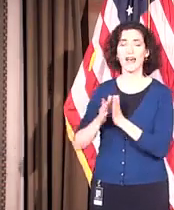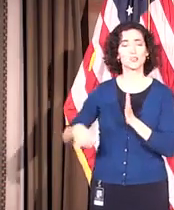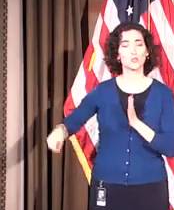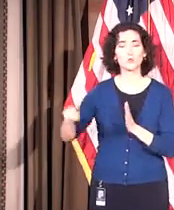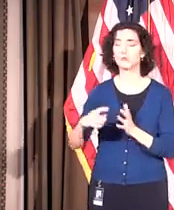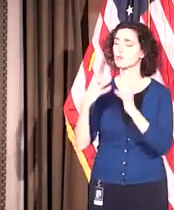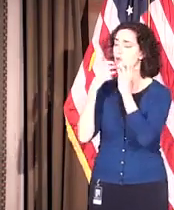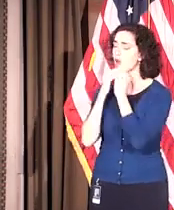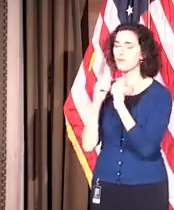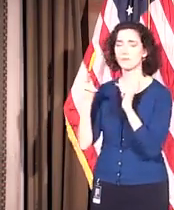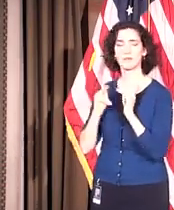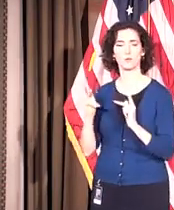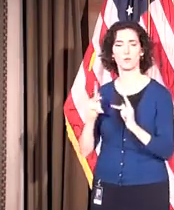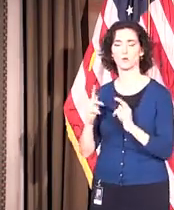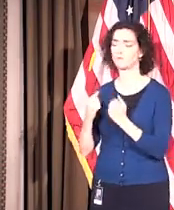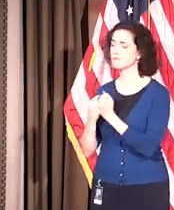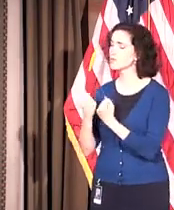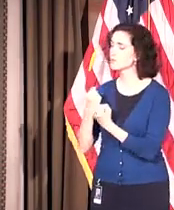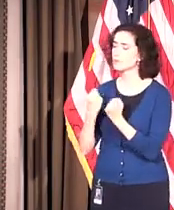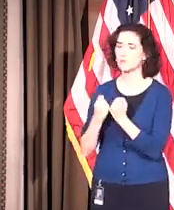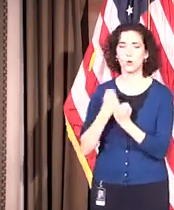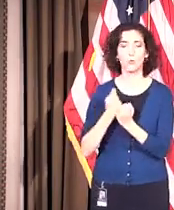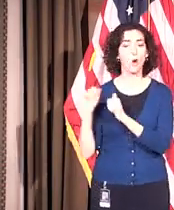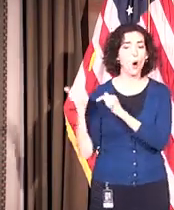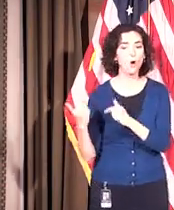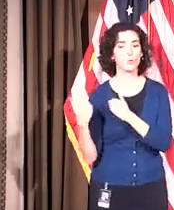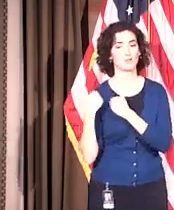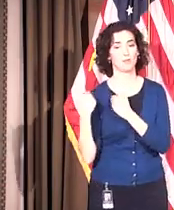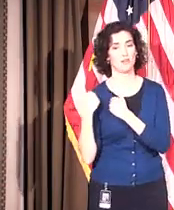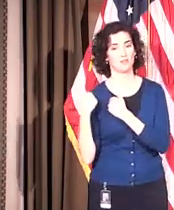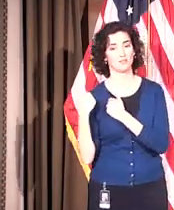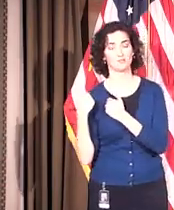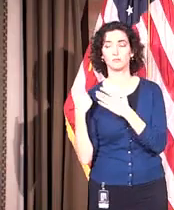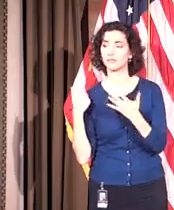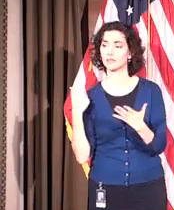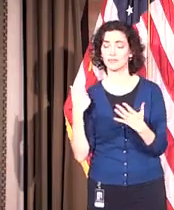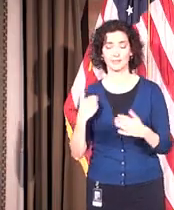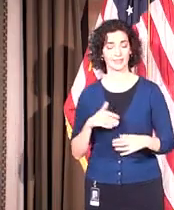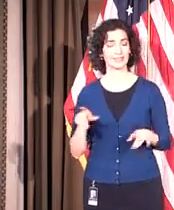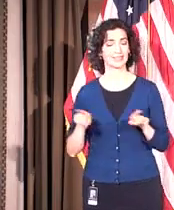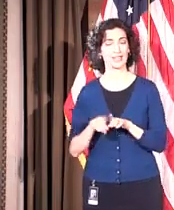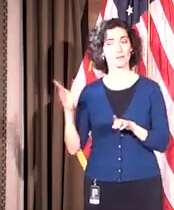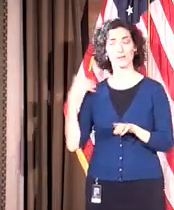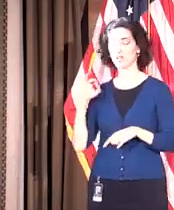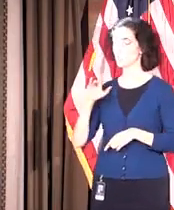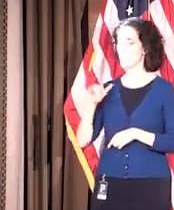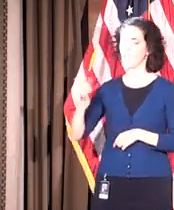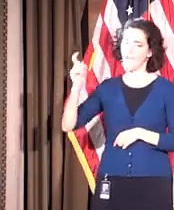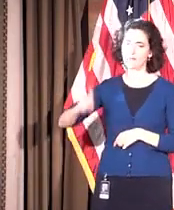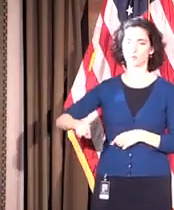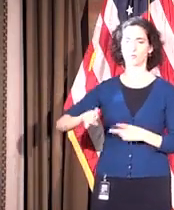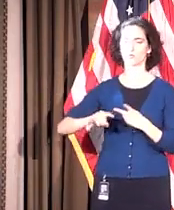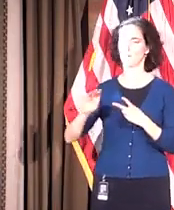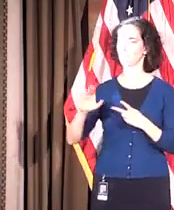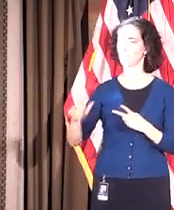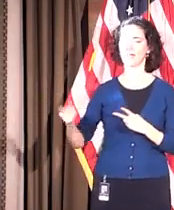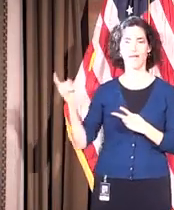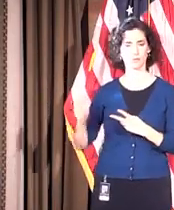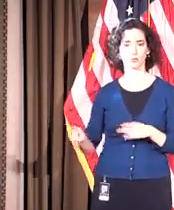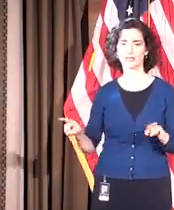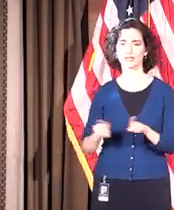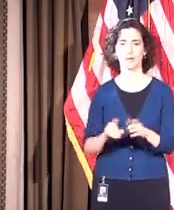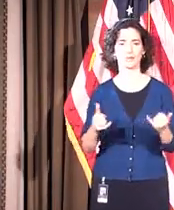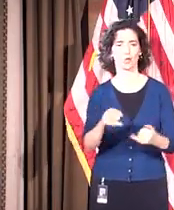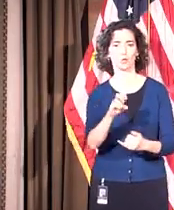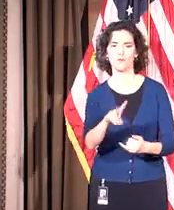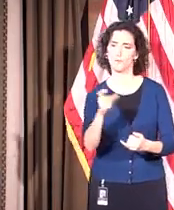We try to remind everybody you have a role to play. Well, that's as true in November as it was in July and as it was in May and April.